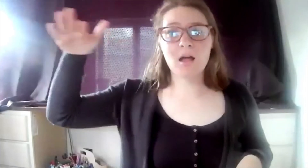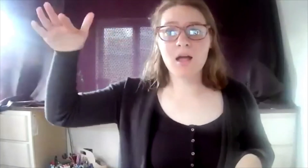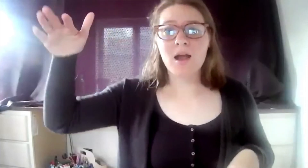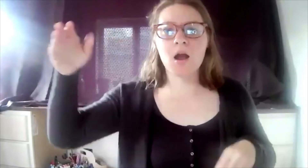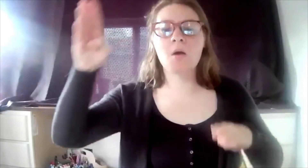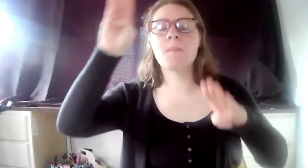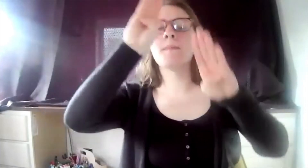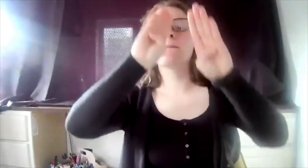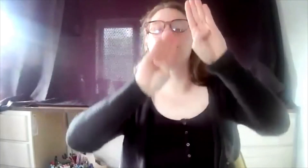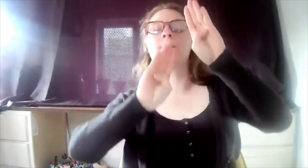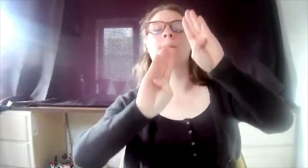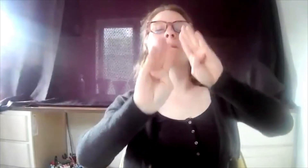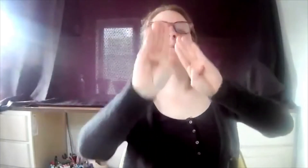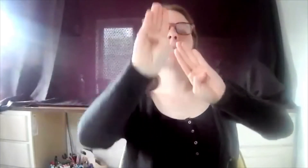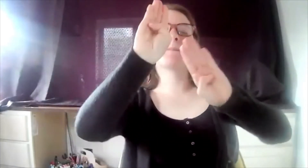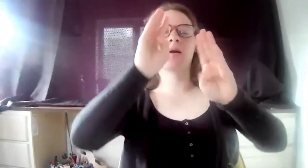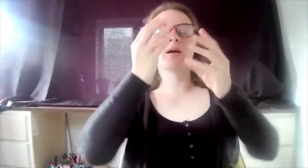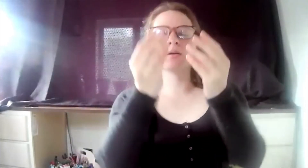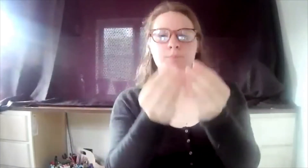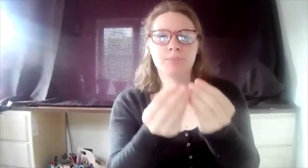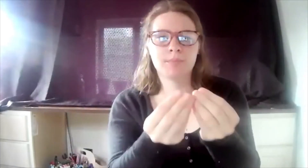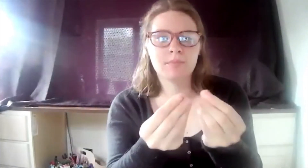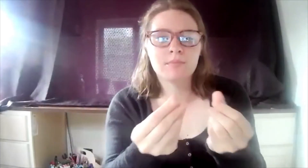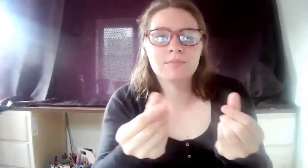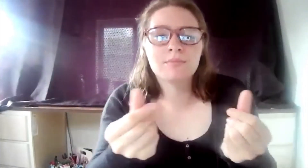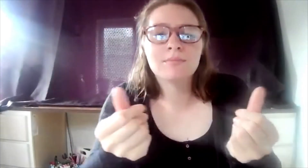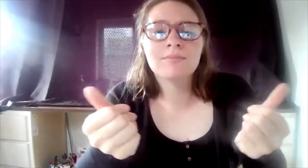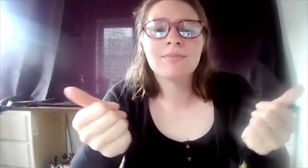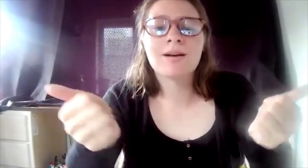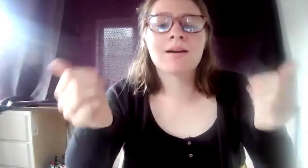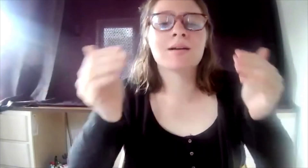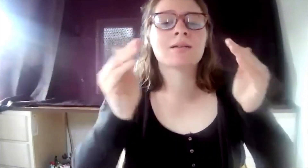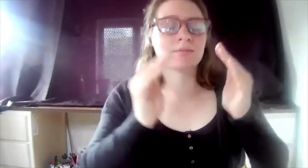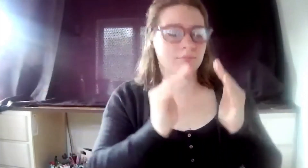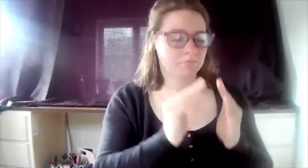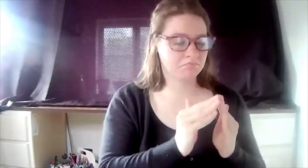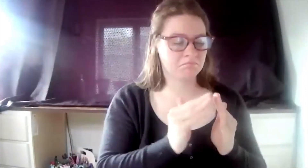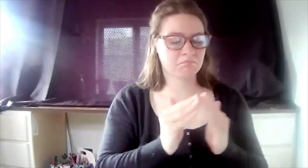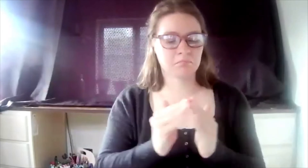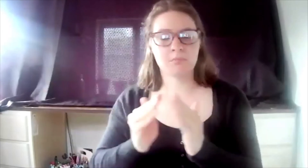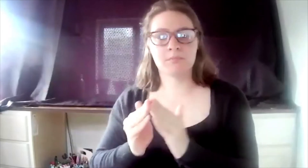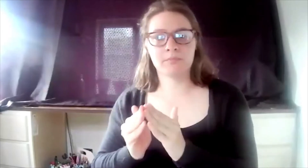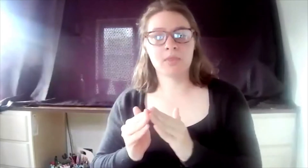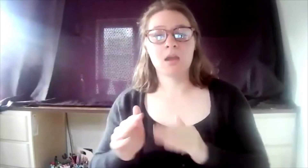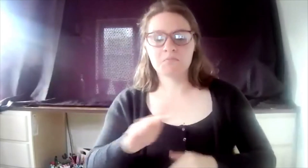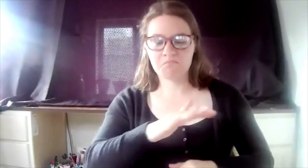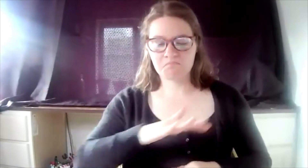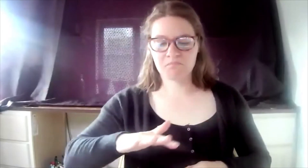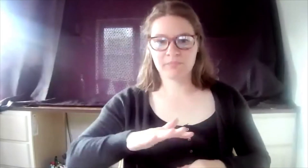where trouble melts like lemon drops, high above the chimney top, that's where